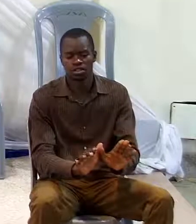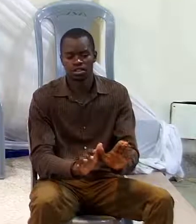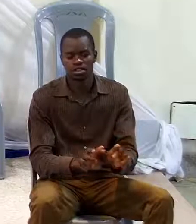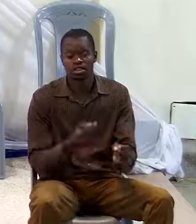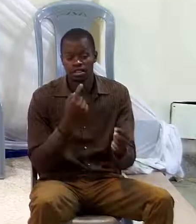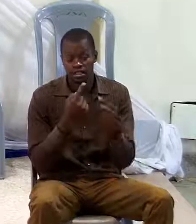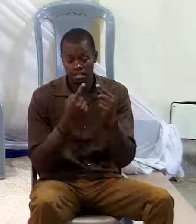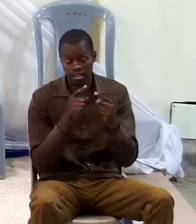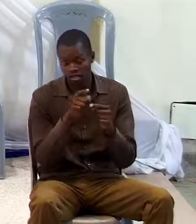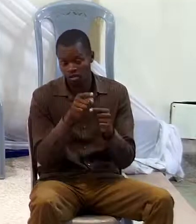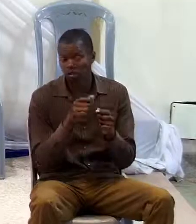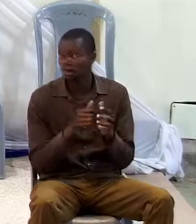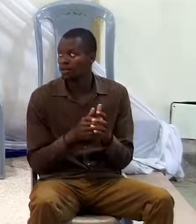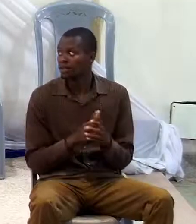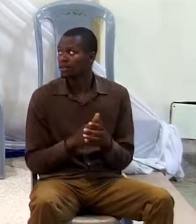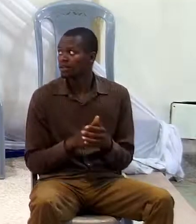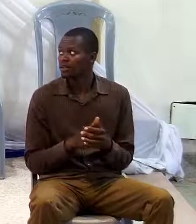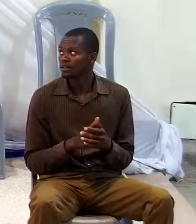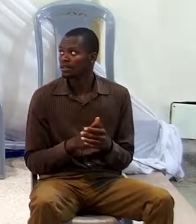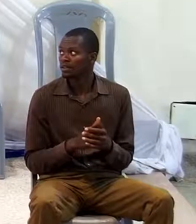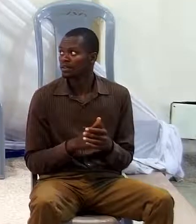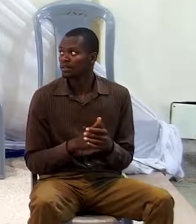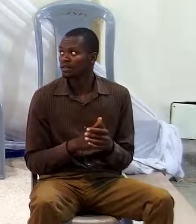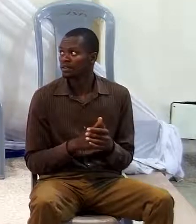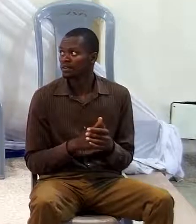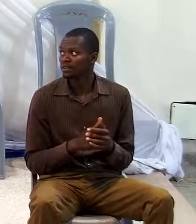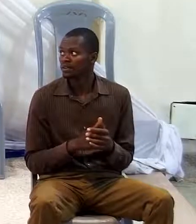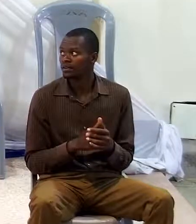will tend to be driven by those